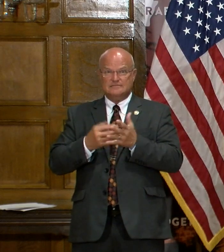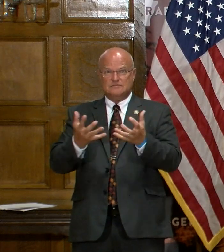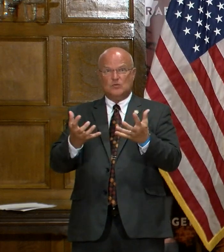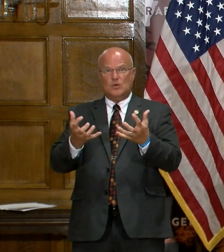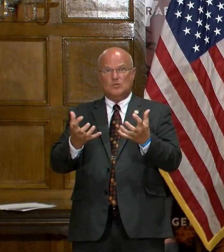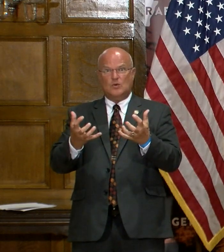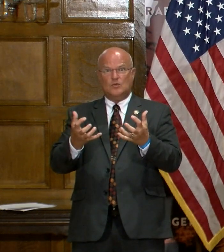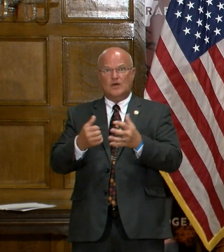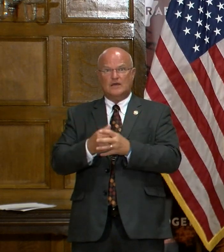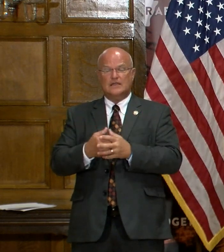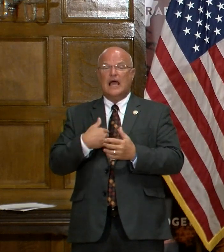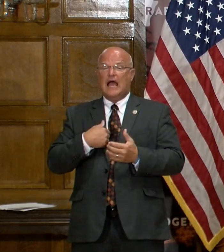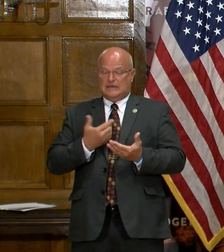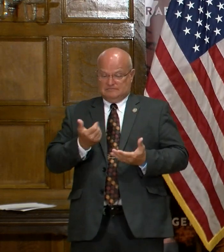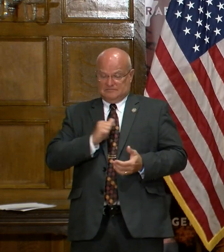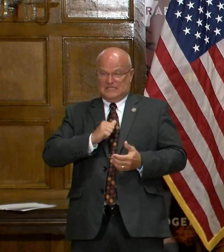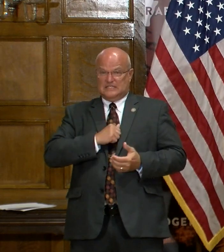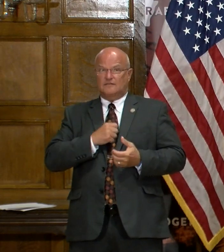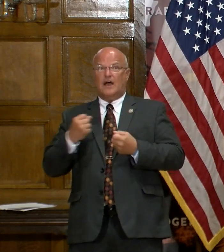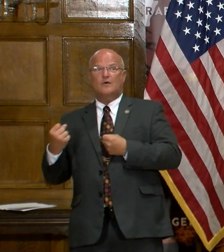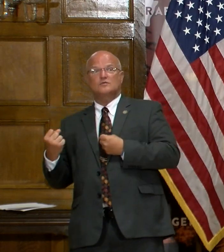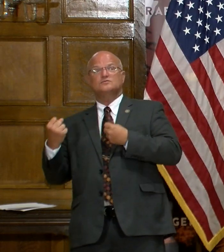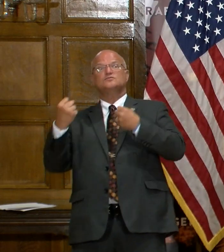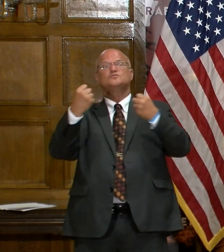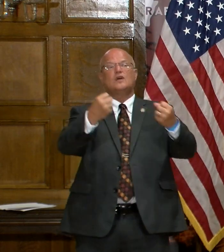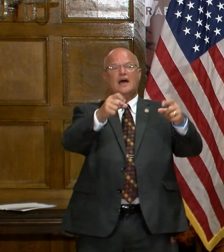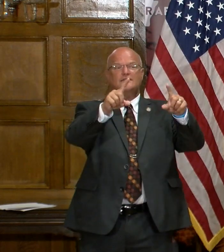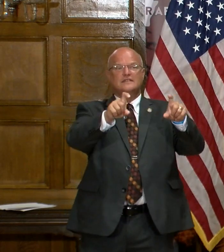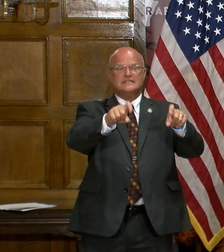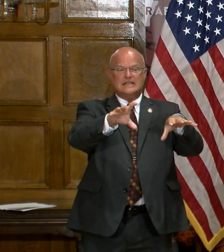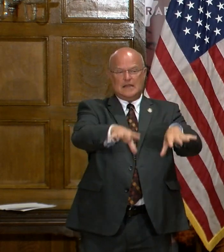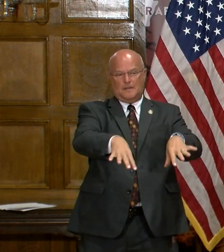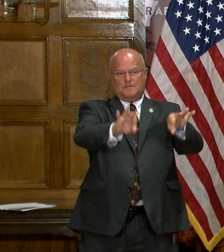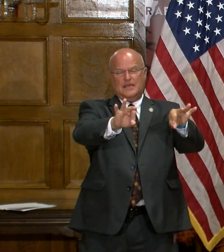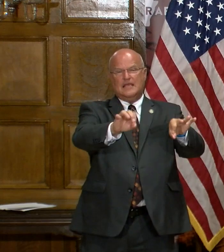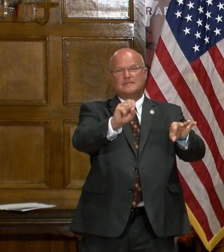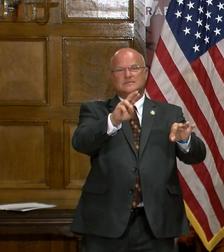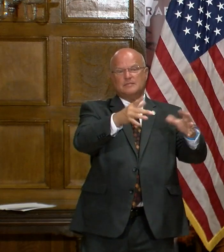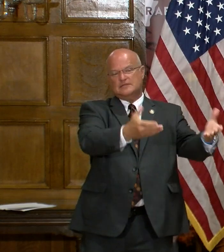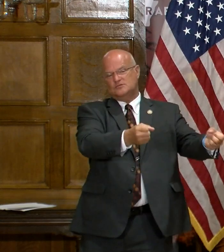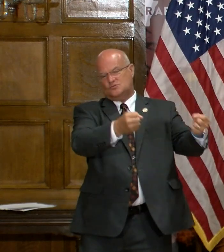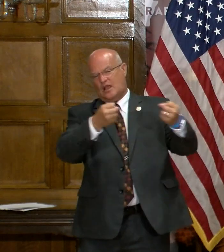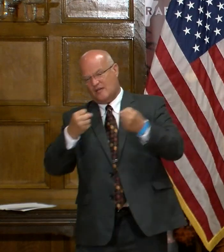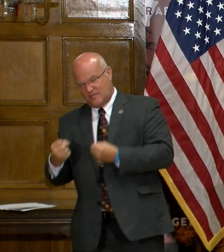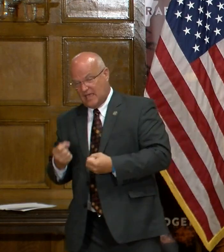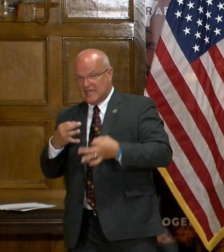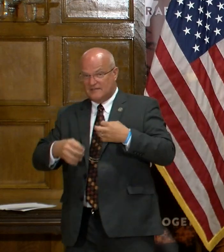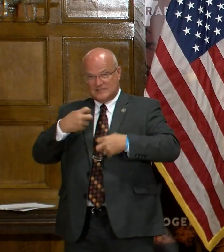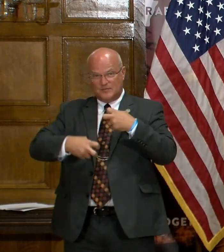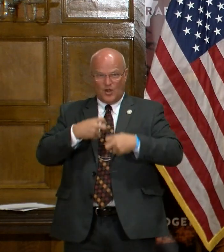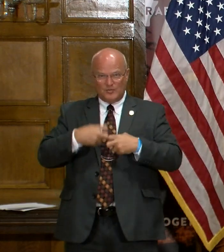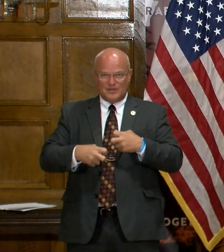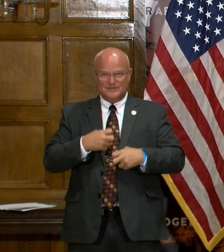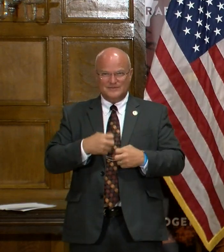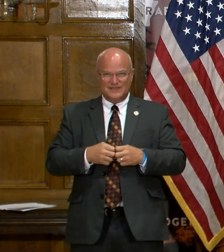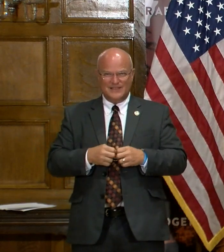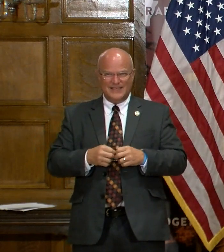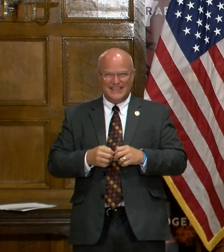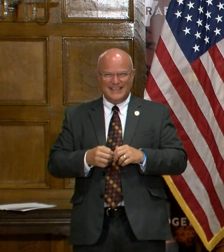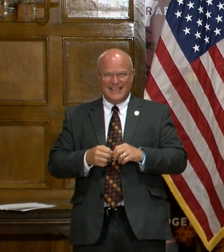these, I offered to drive to the testing facility to pick up the supplies if that was an issue.